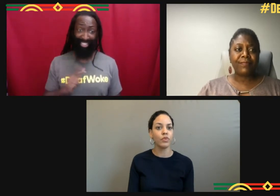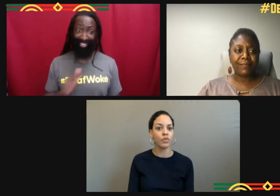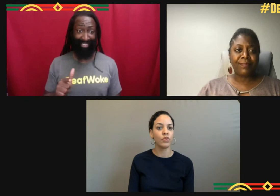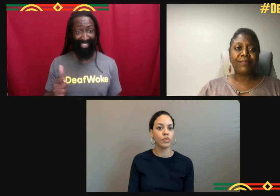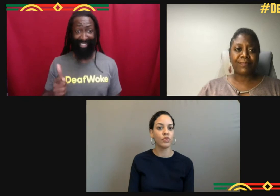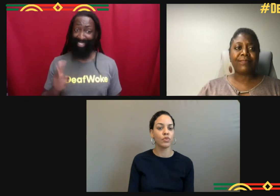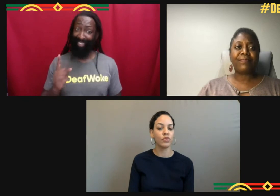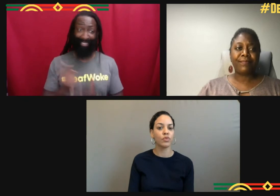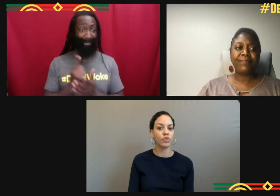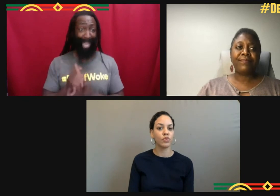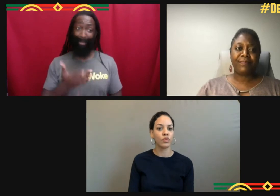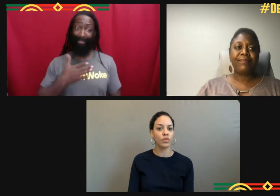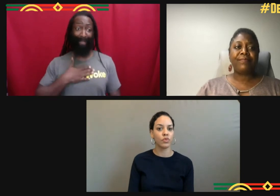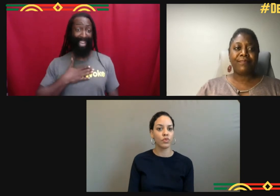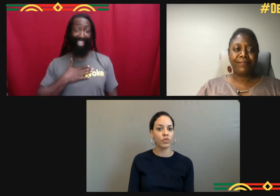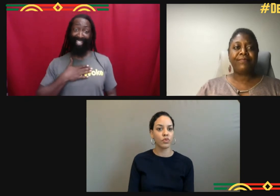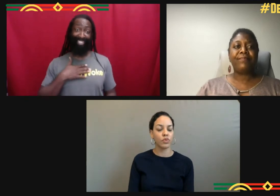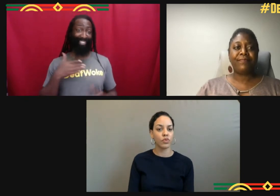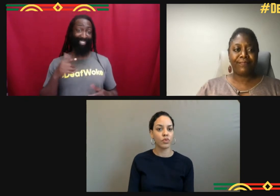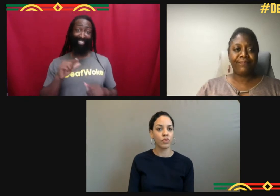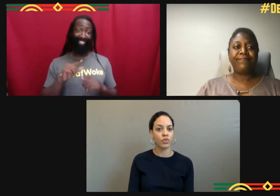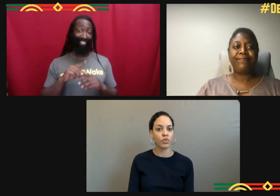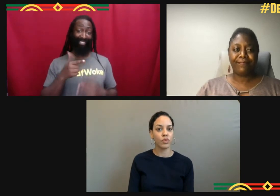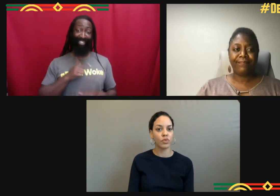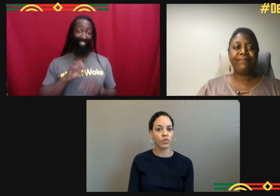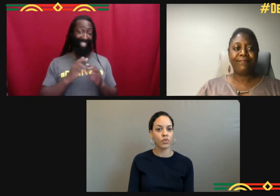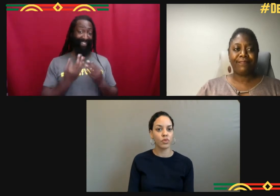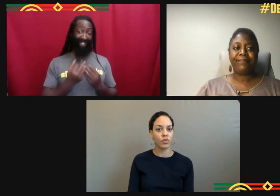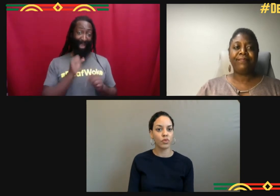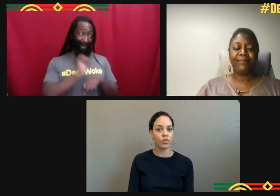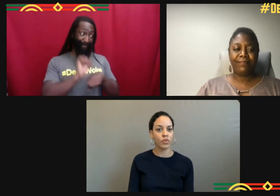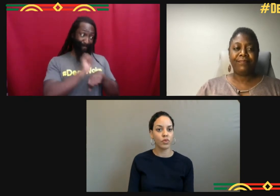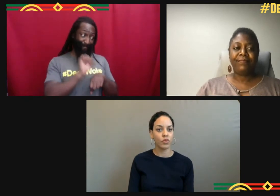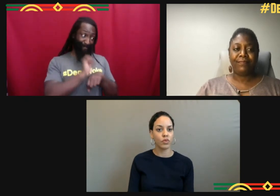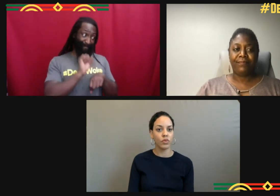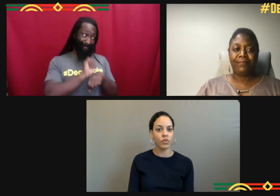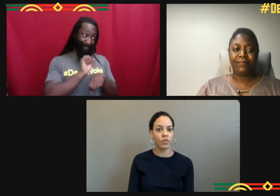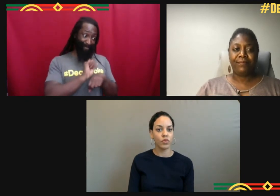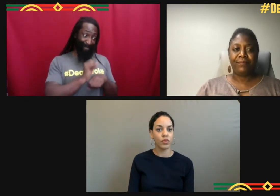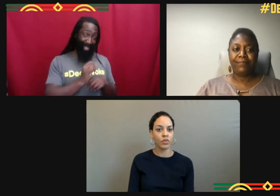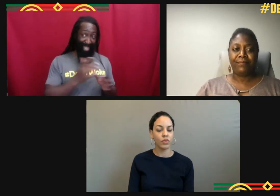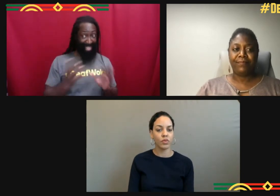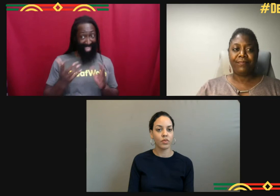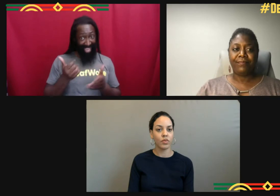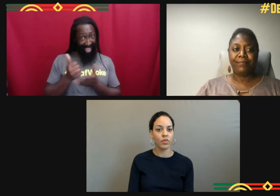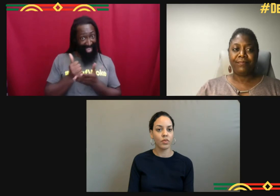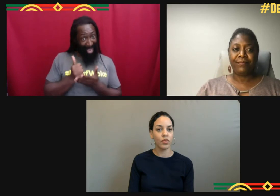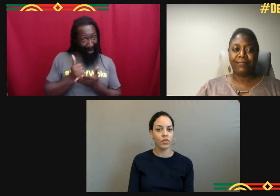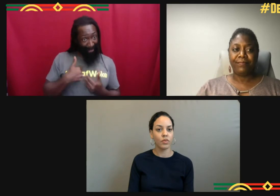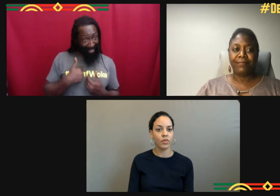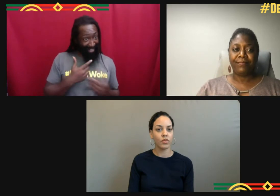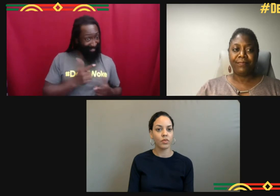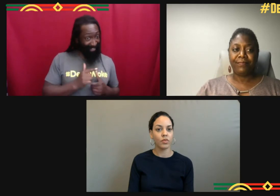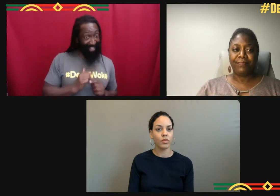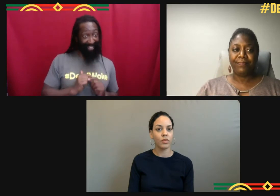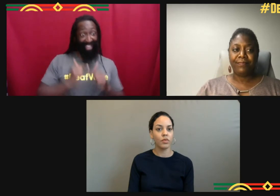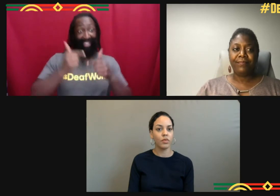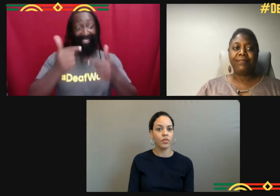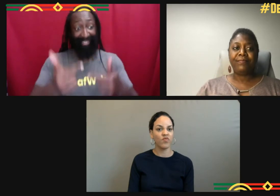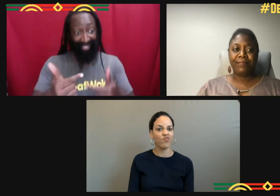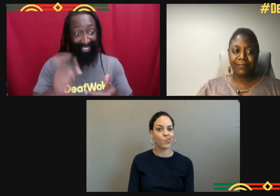know, it's the balance. Sometimes it's on me. Sometimes I got to work a little bit more harder for the